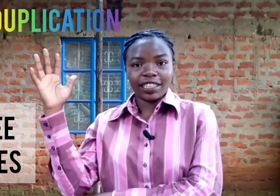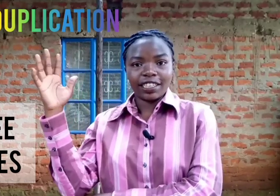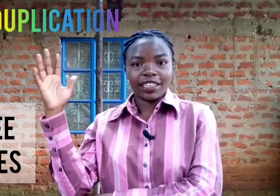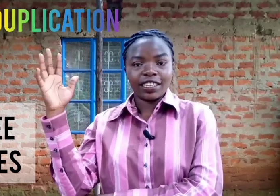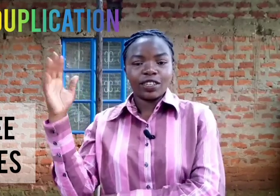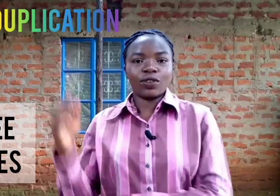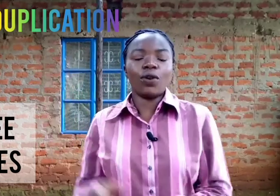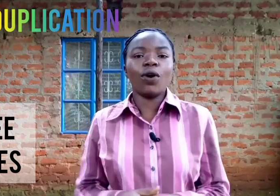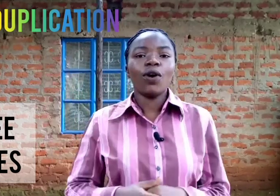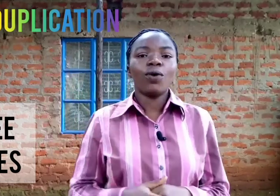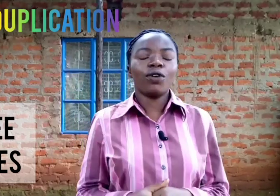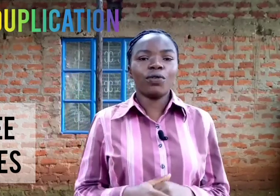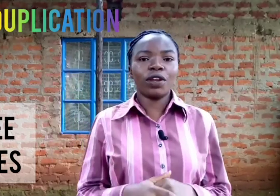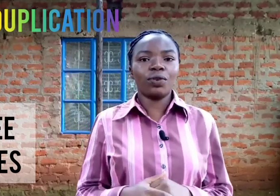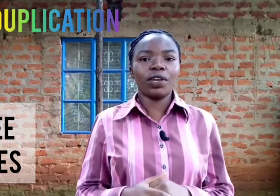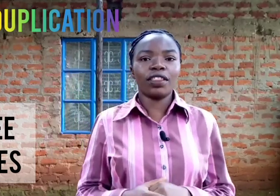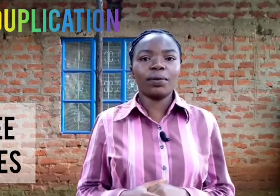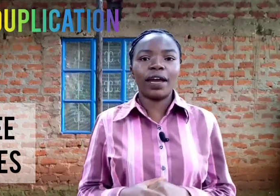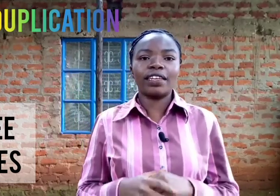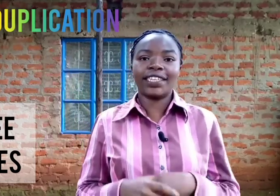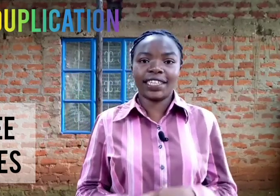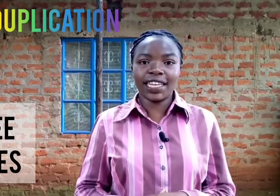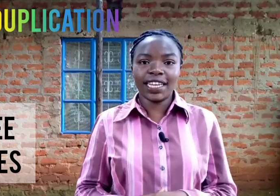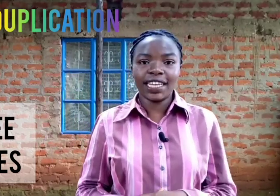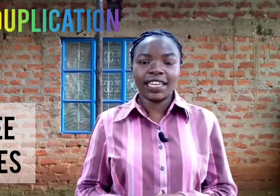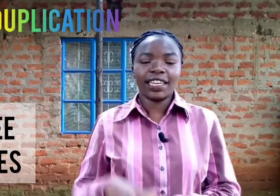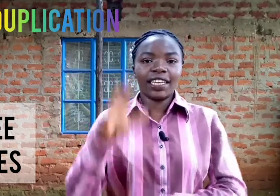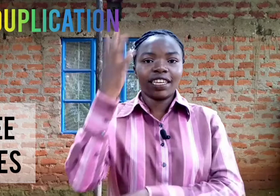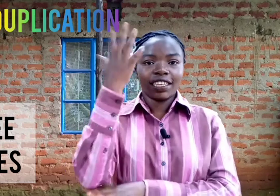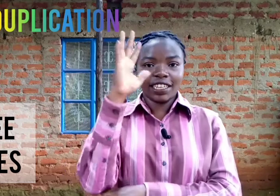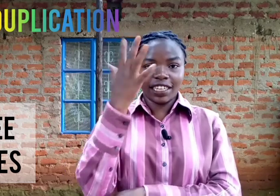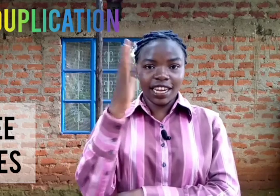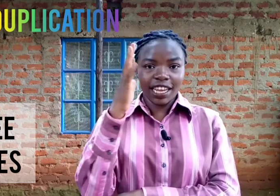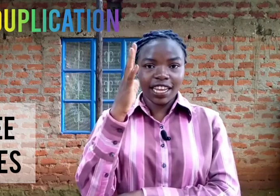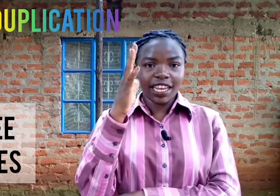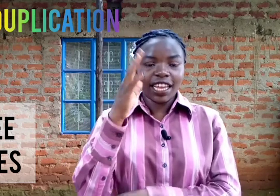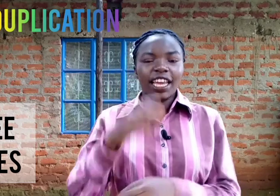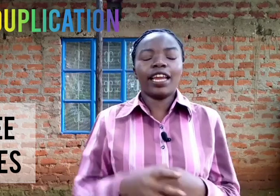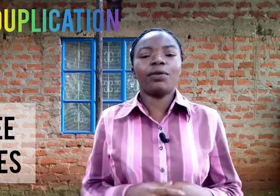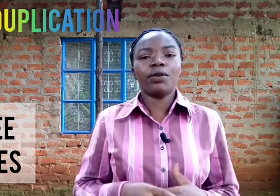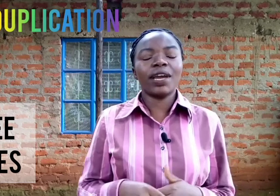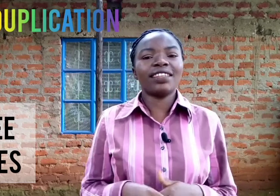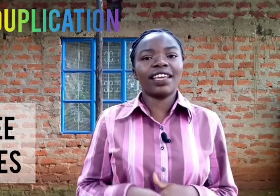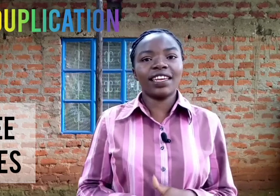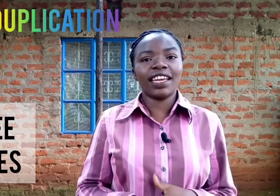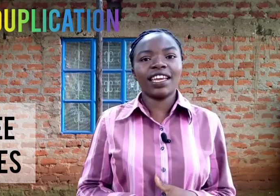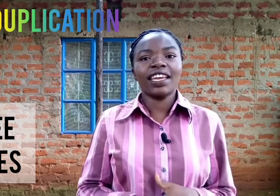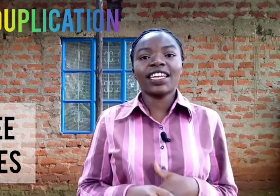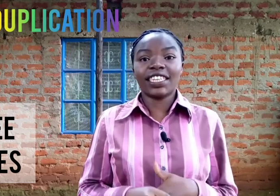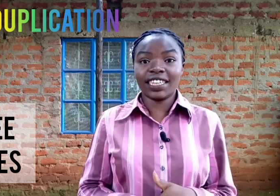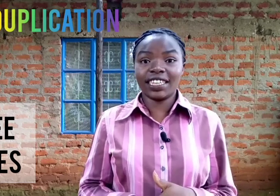so when we are doing the word tree tree tree and when we are signing trees